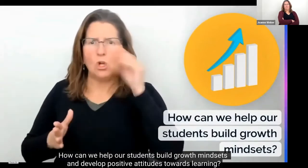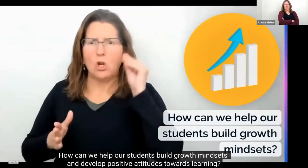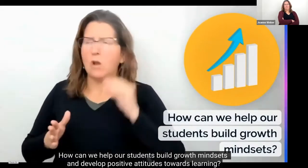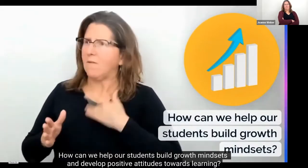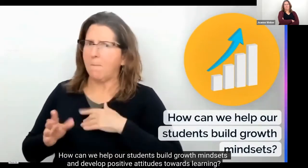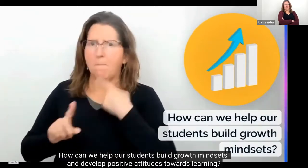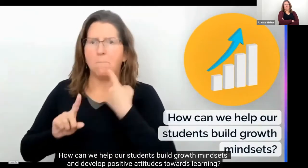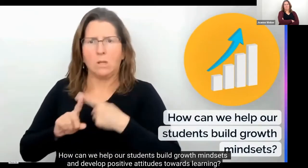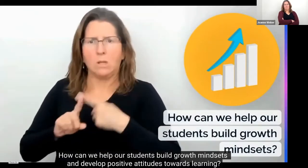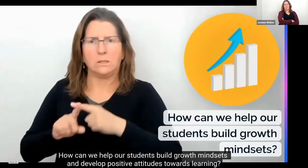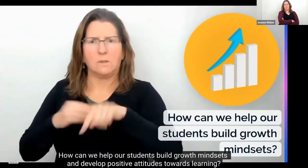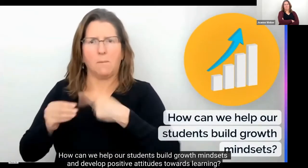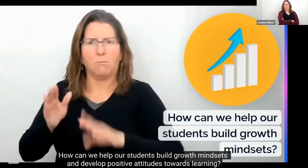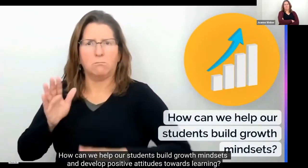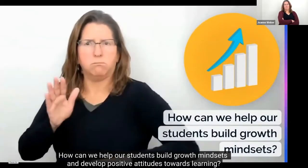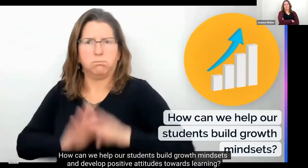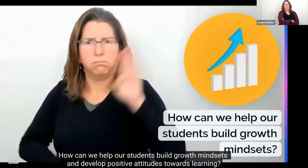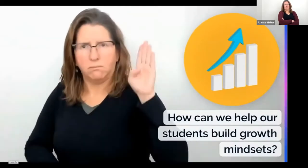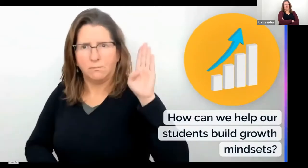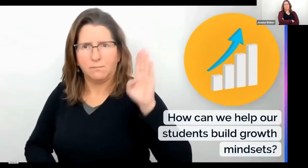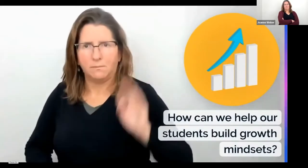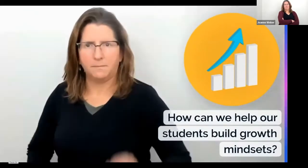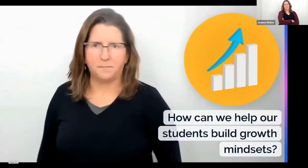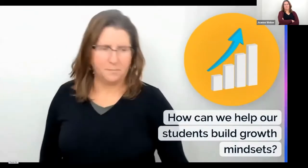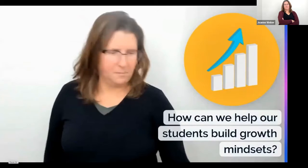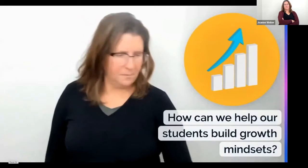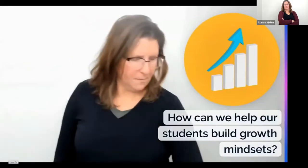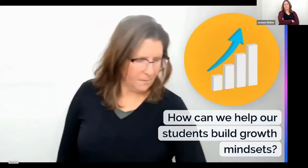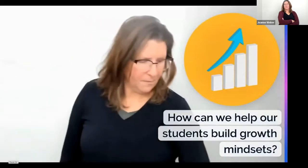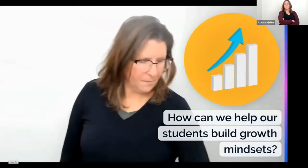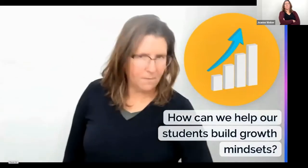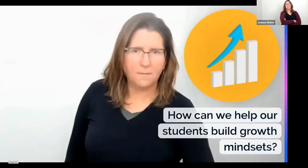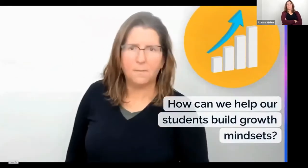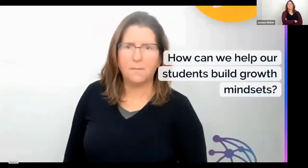Develop positive attitudes towards learning.